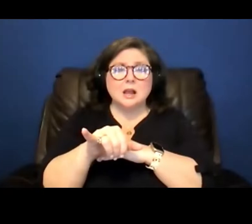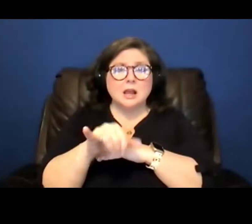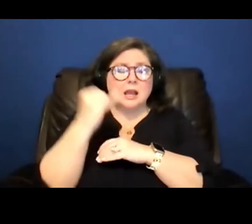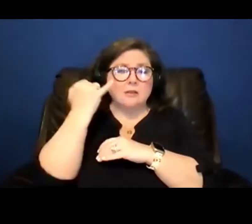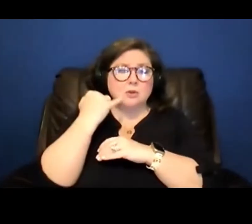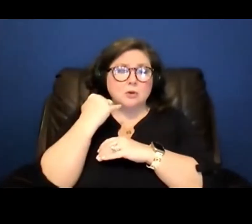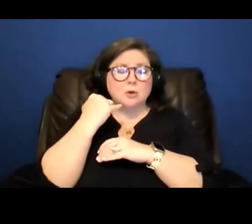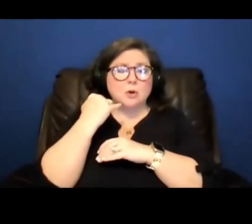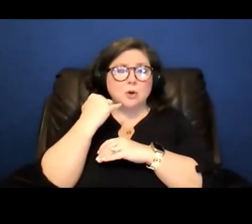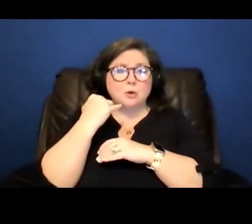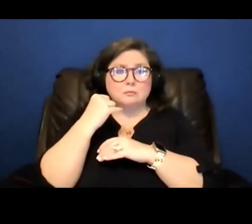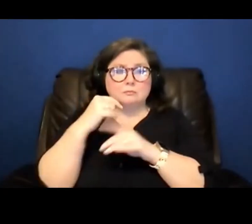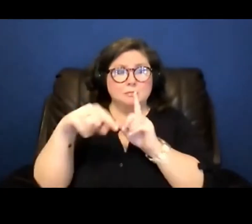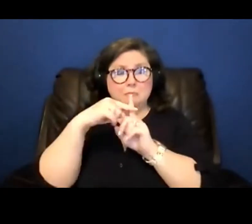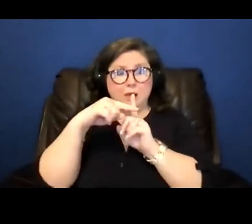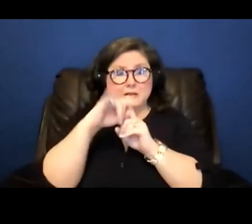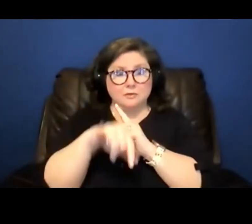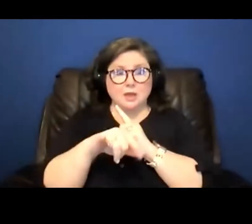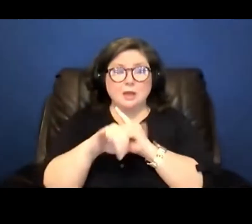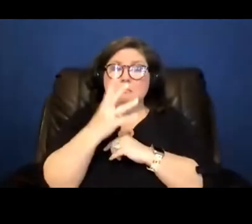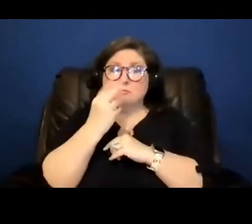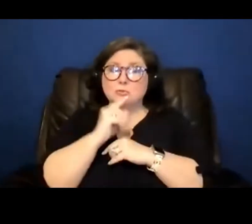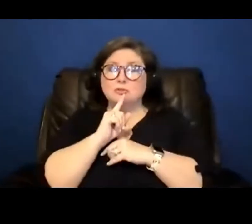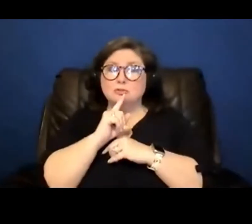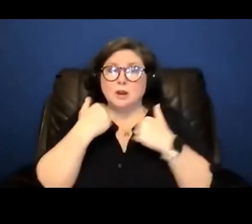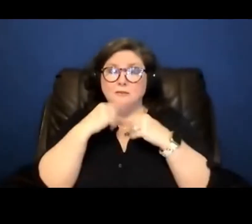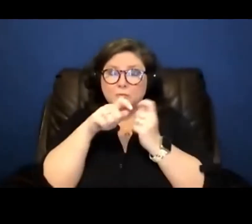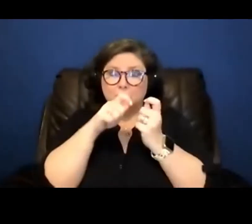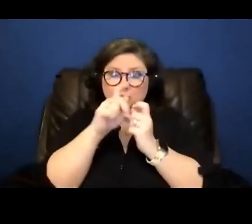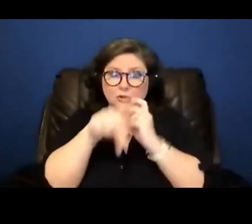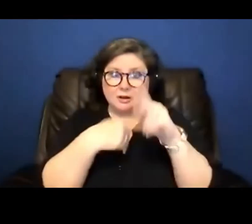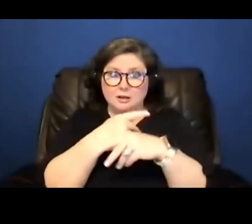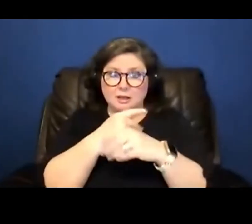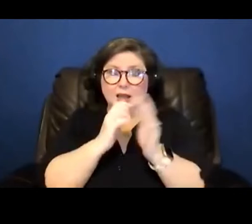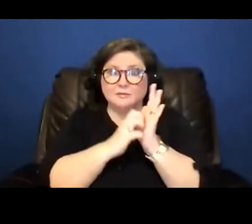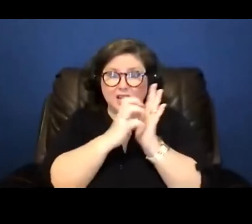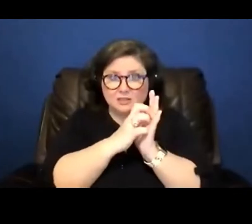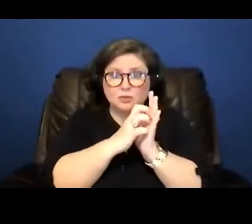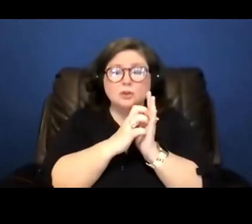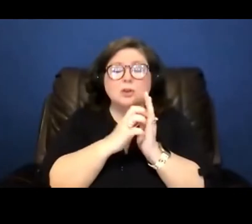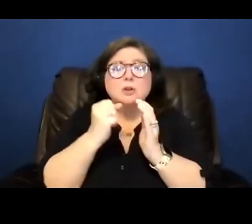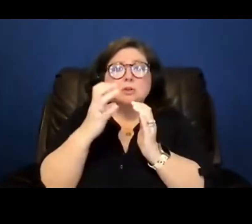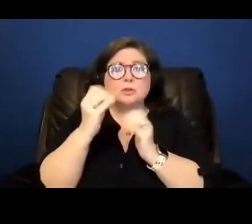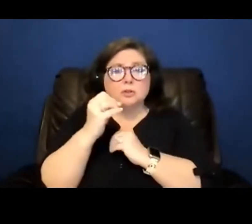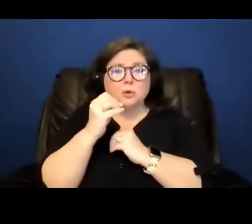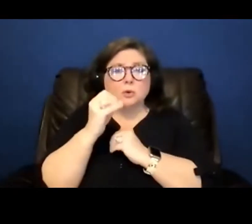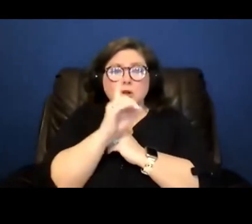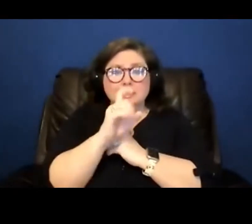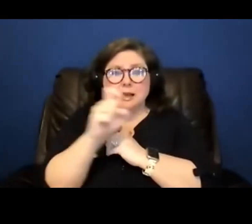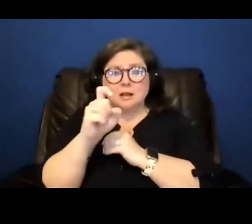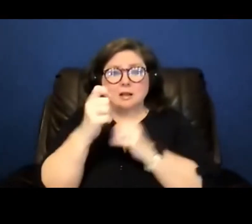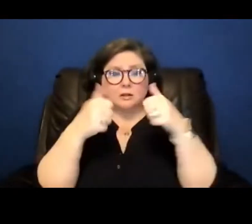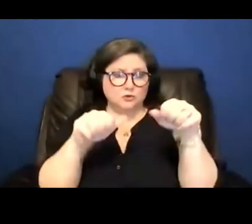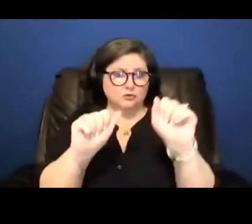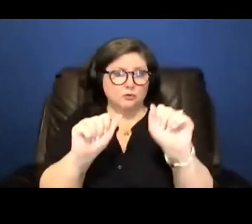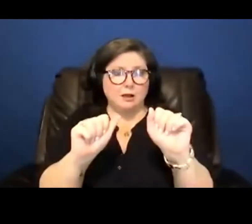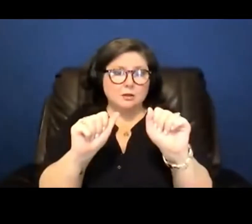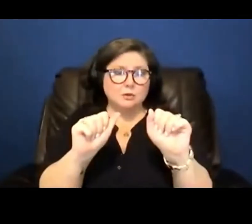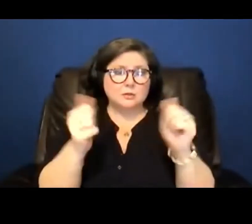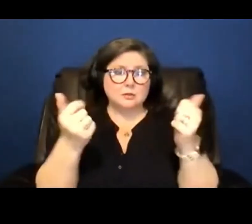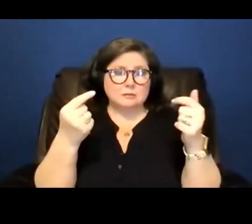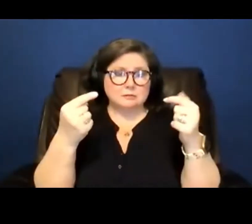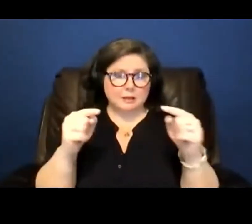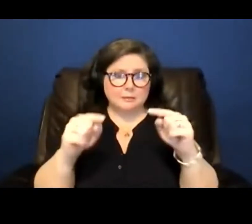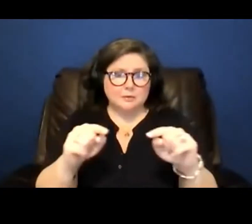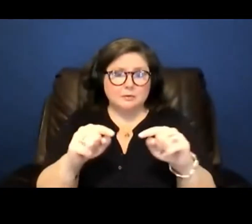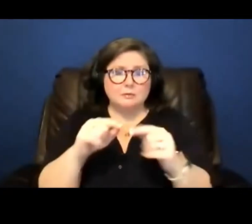test, we are pretty sure that you have particular cancer. So those are the diagnostic trials that clinical study